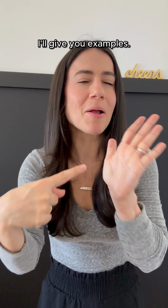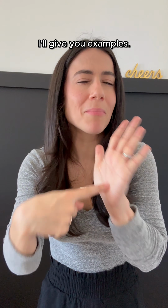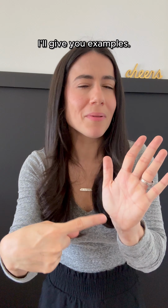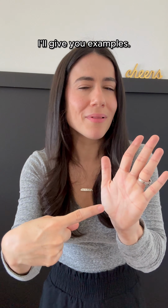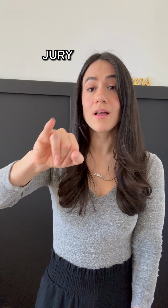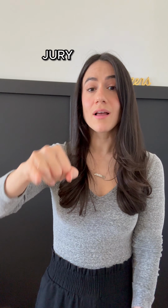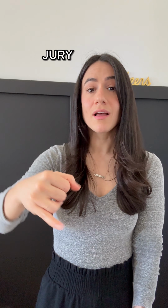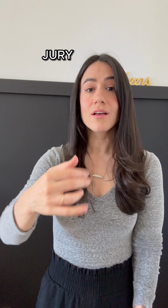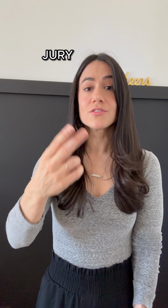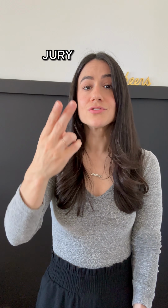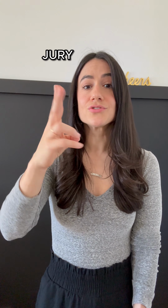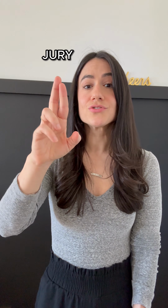examples.